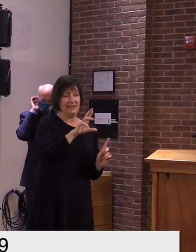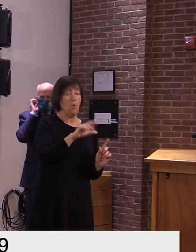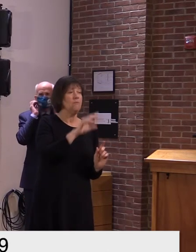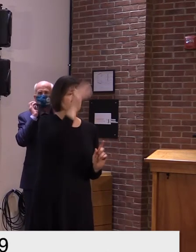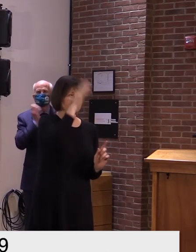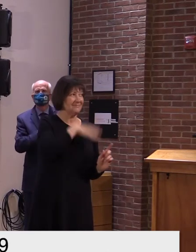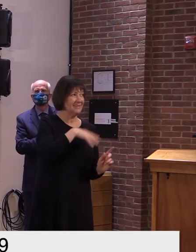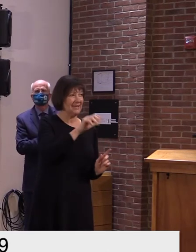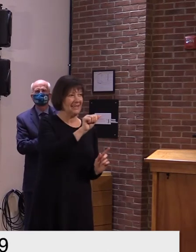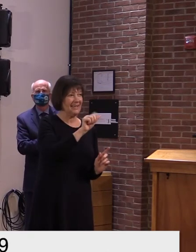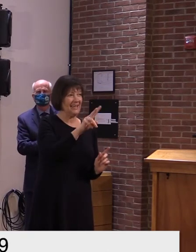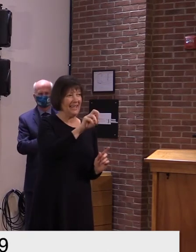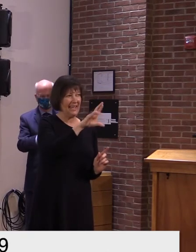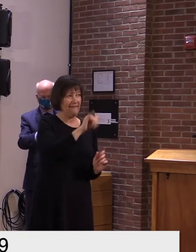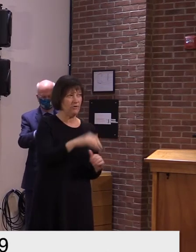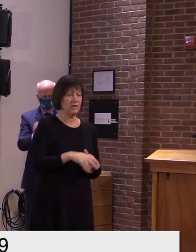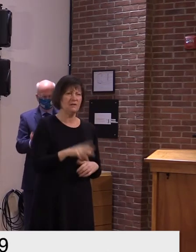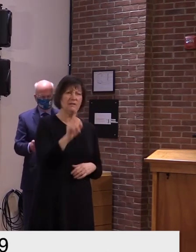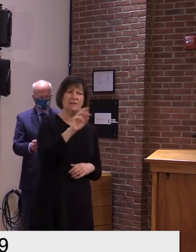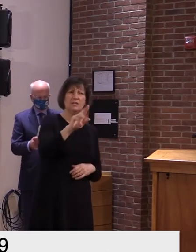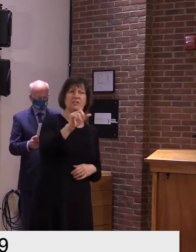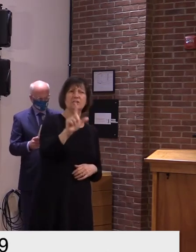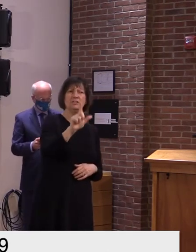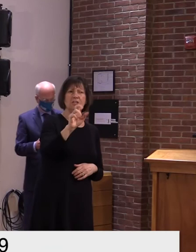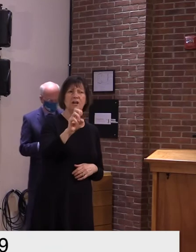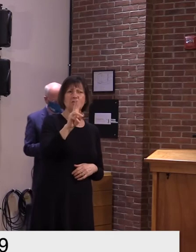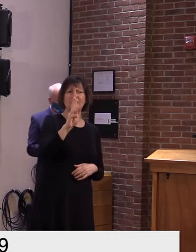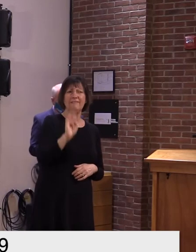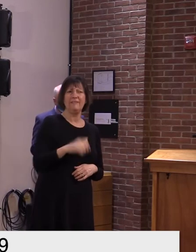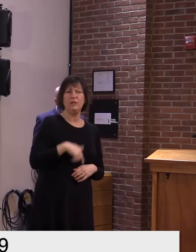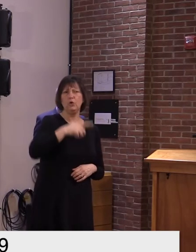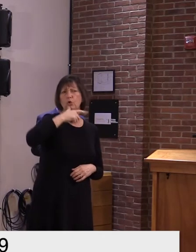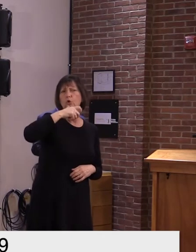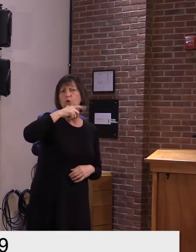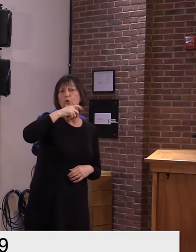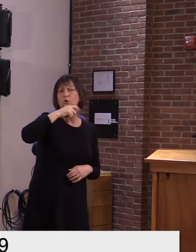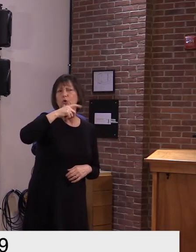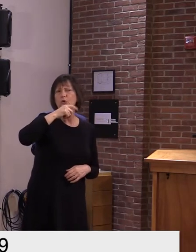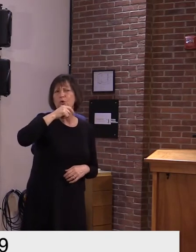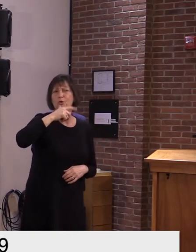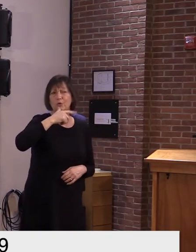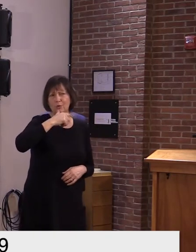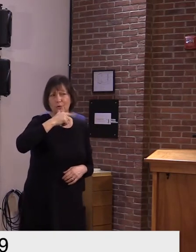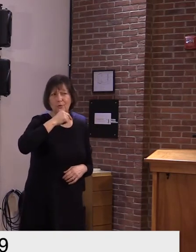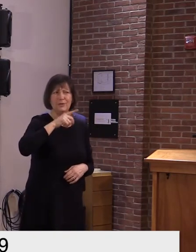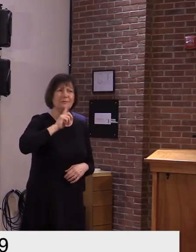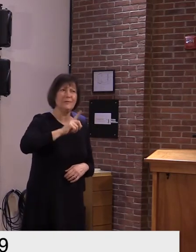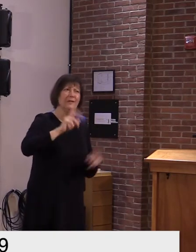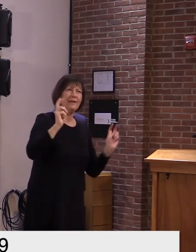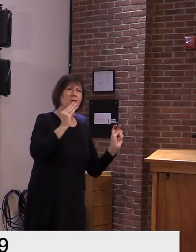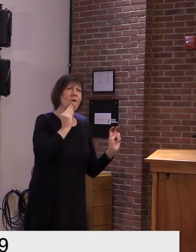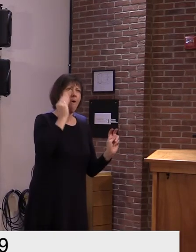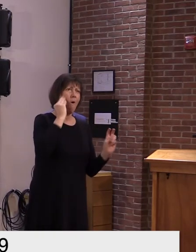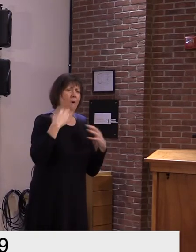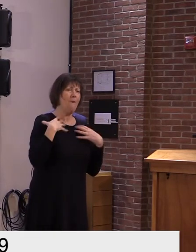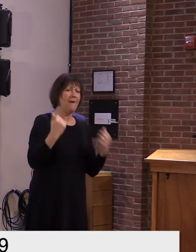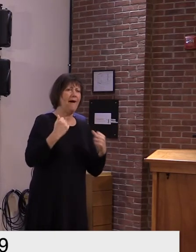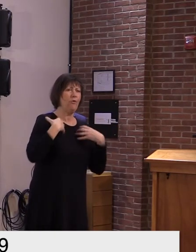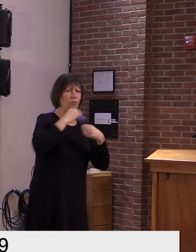Dr. Levine, who is considered a frontline healthcare worker when it comes to home health workers?